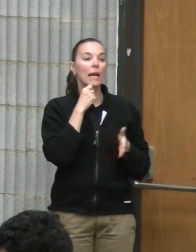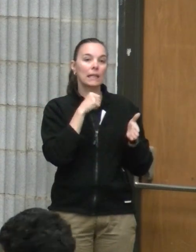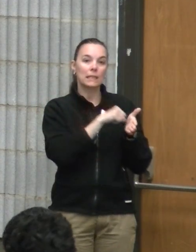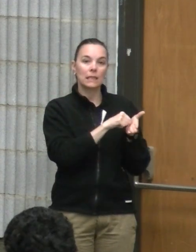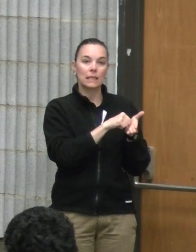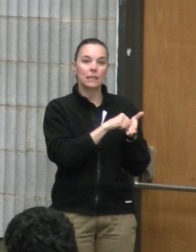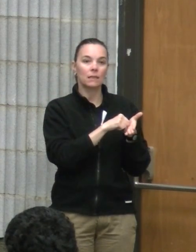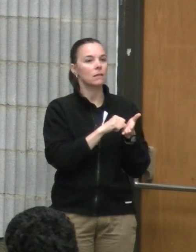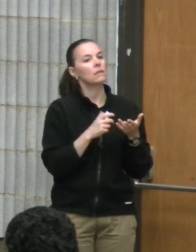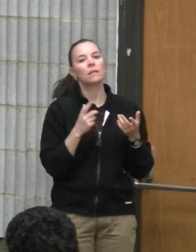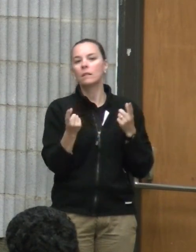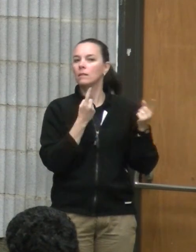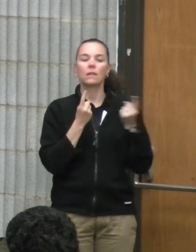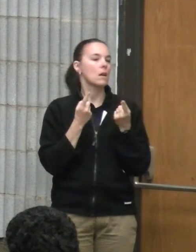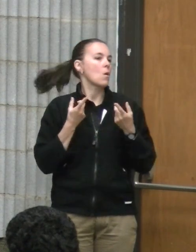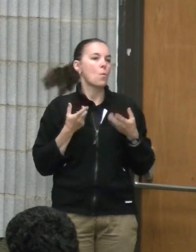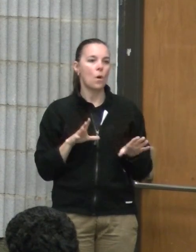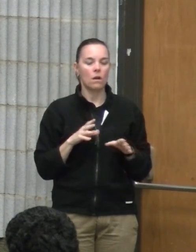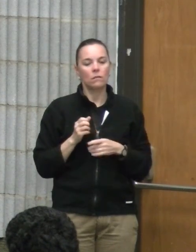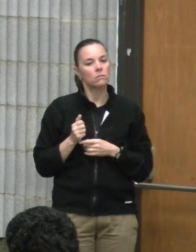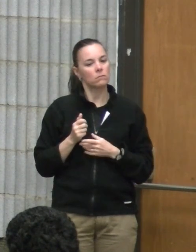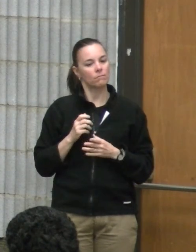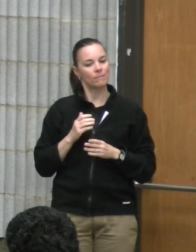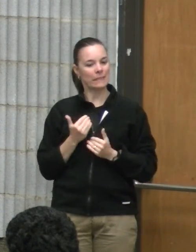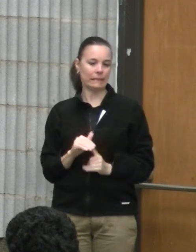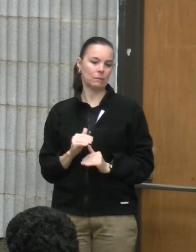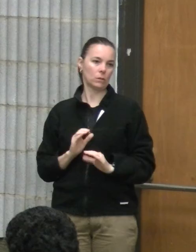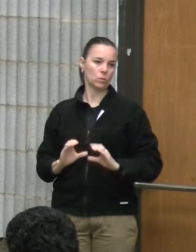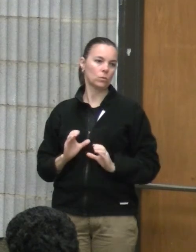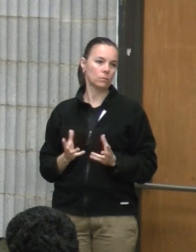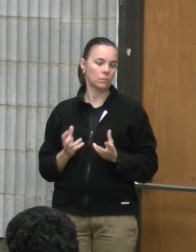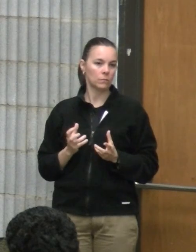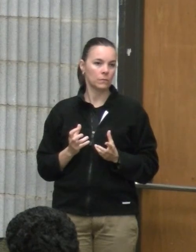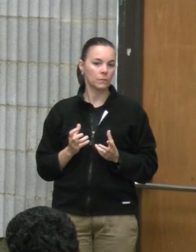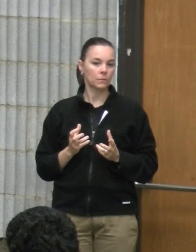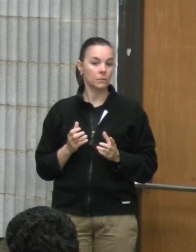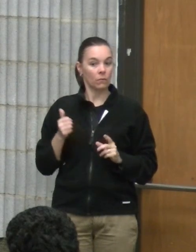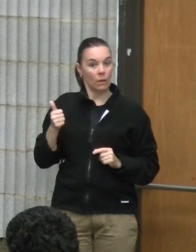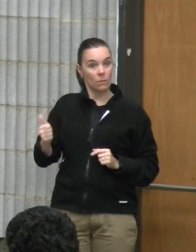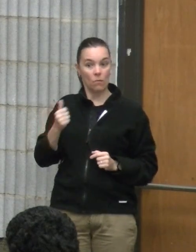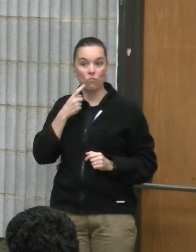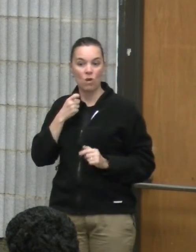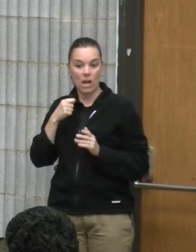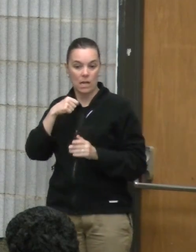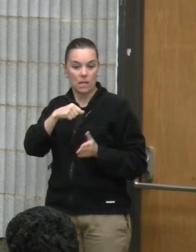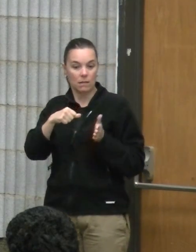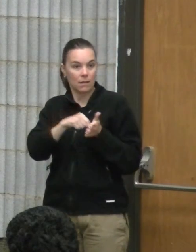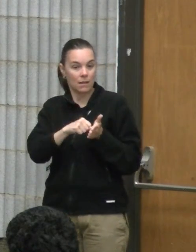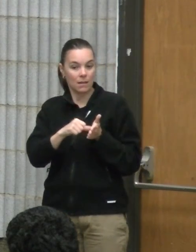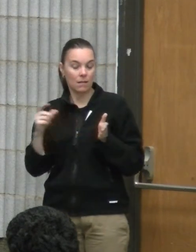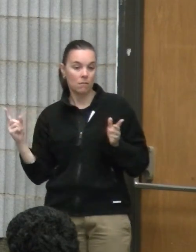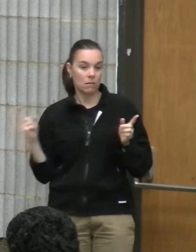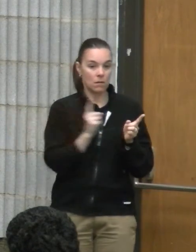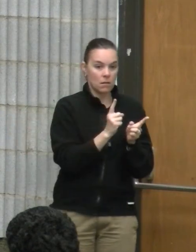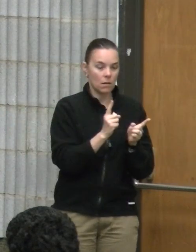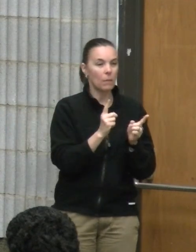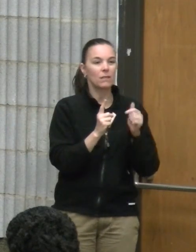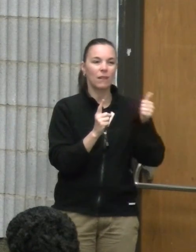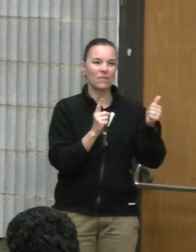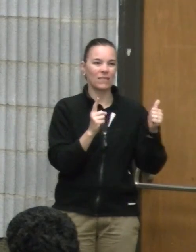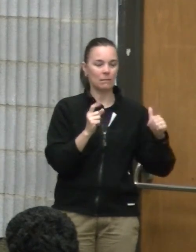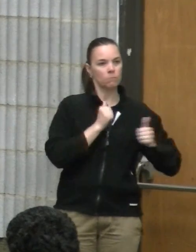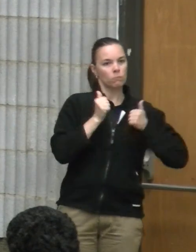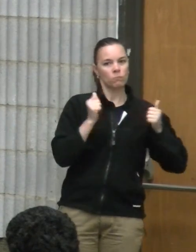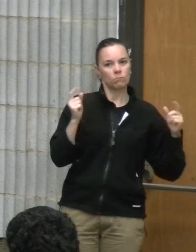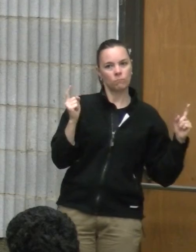to anyone or that they want to talk to very few people. So if they start a discussion with you, feel free to engage with them, but don't actively approach them. I'll